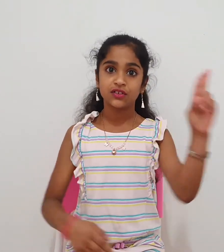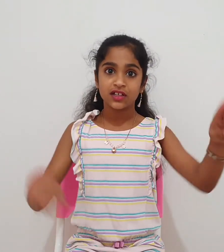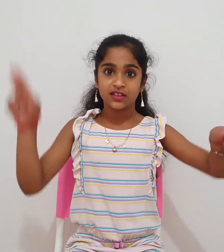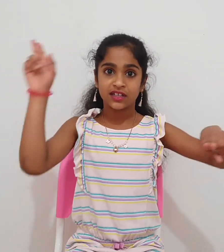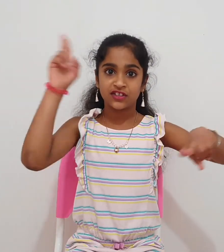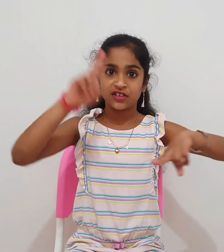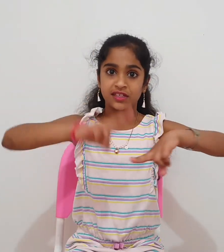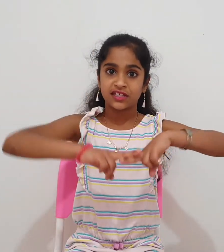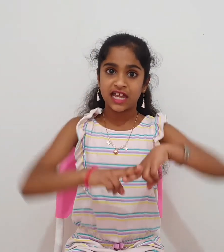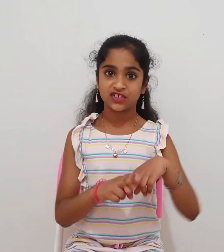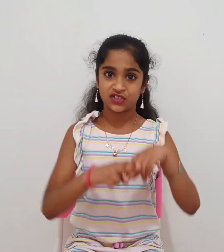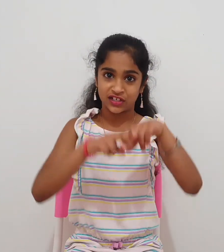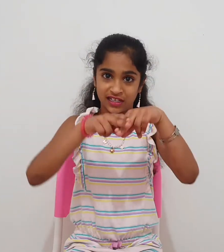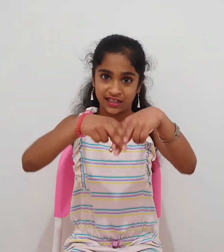then just attach it like